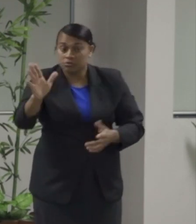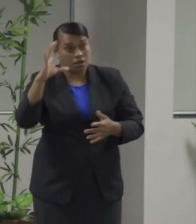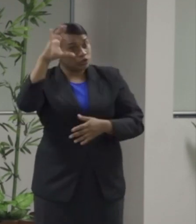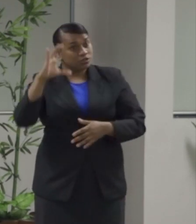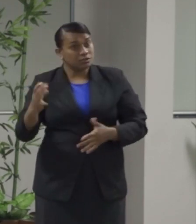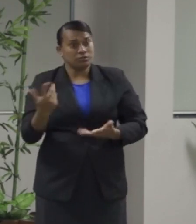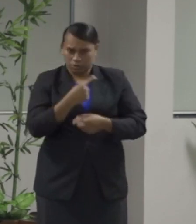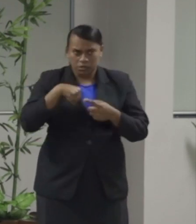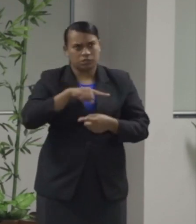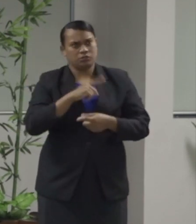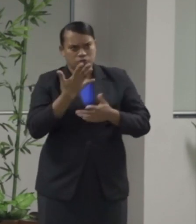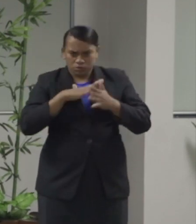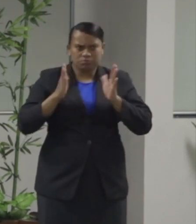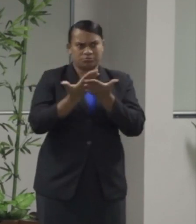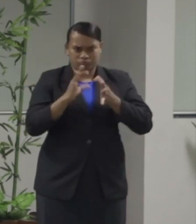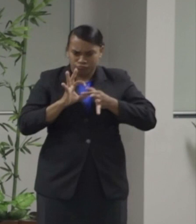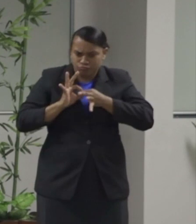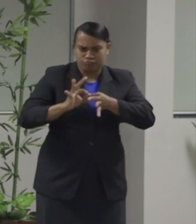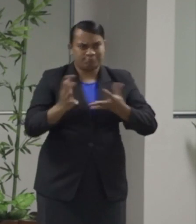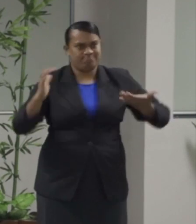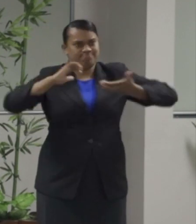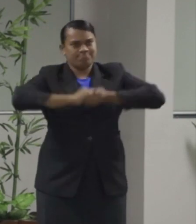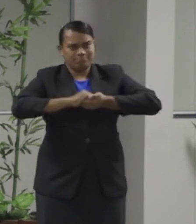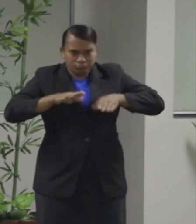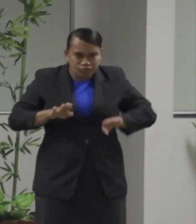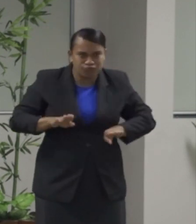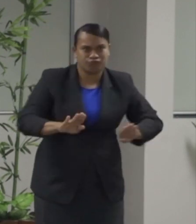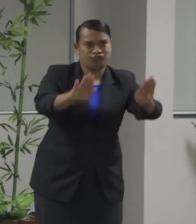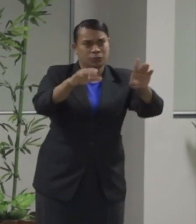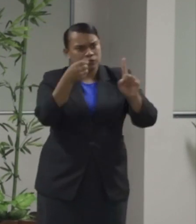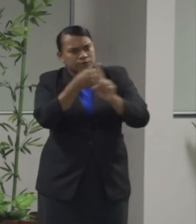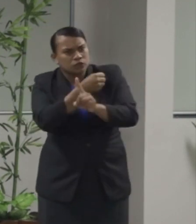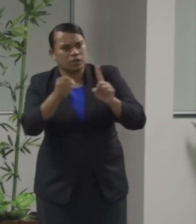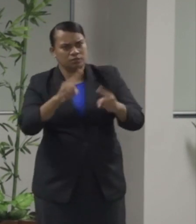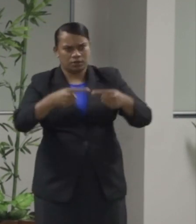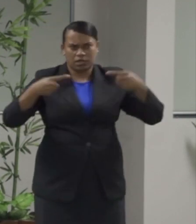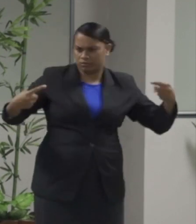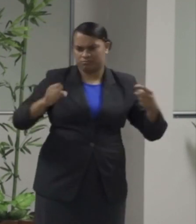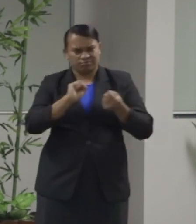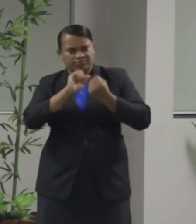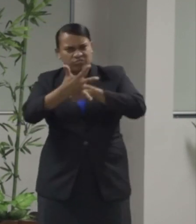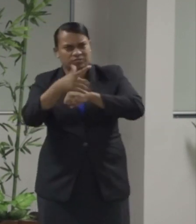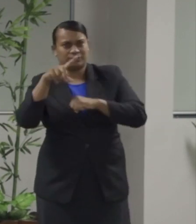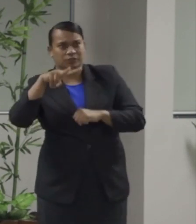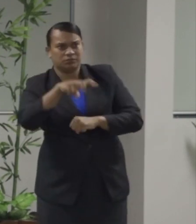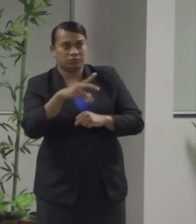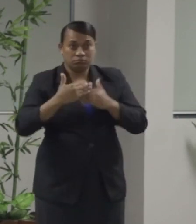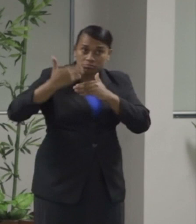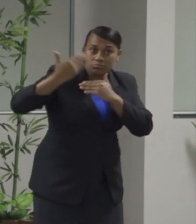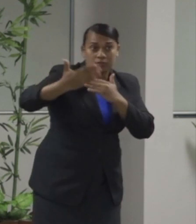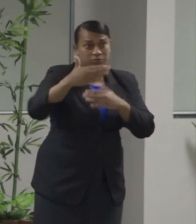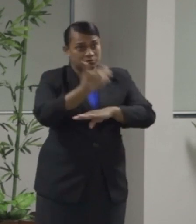in this fight together. In the days ahead, I want to see that same spirit of positive social